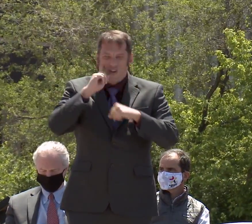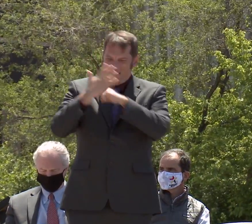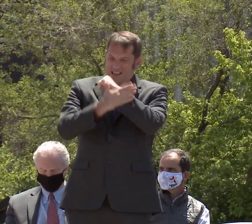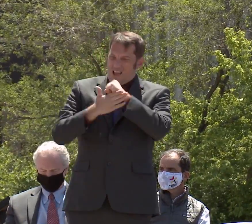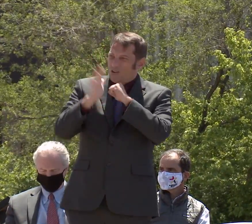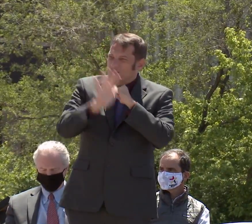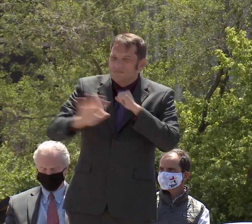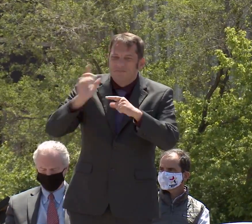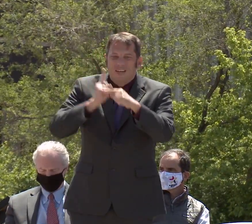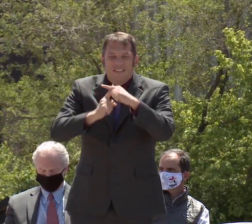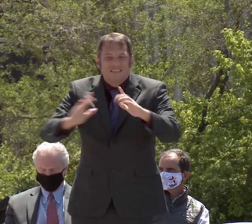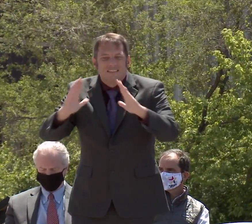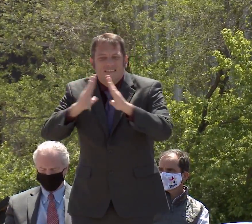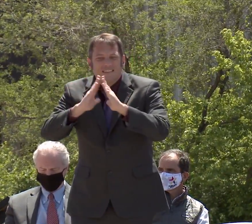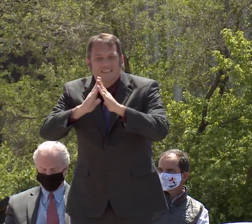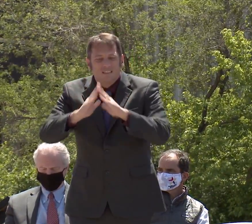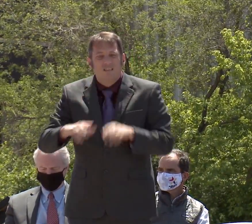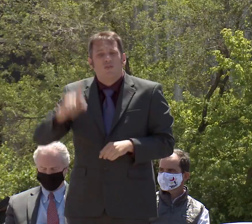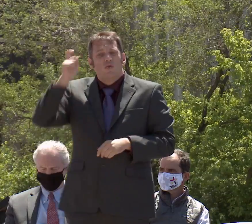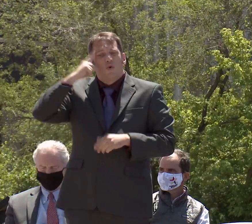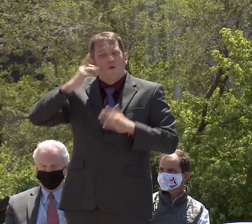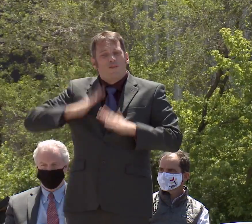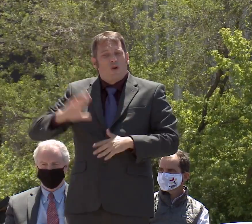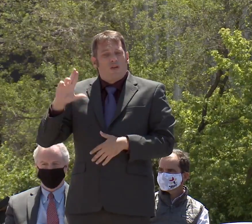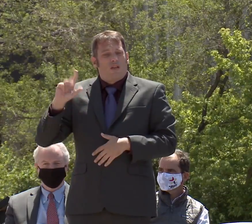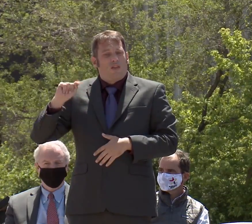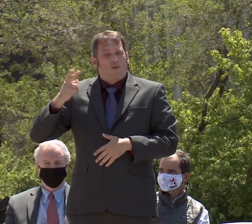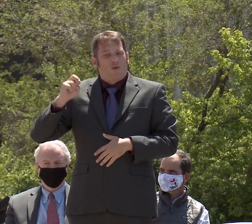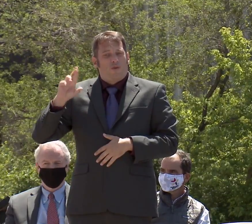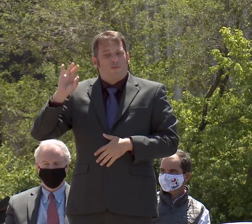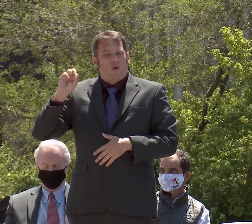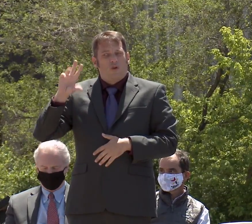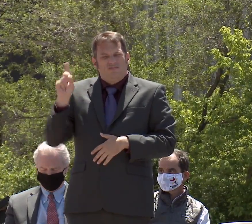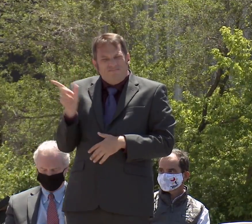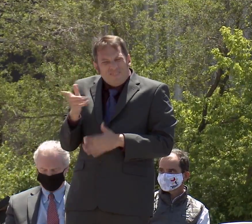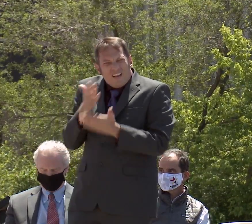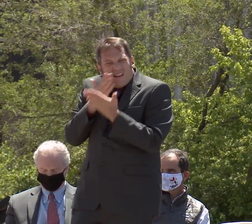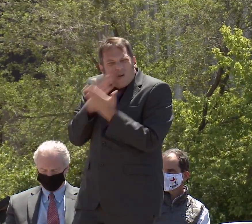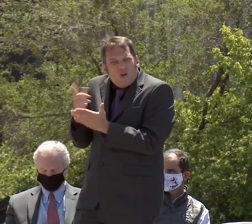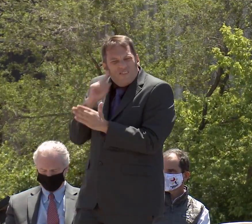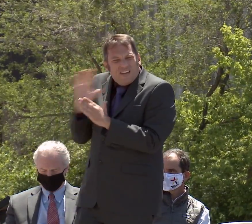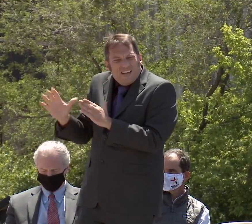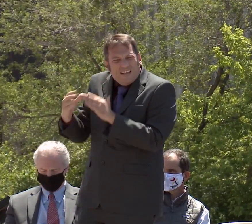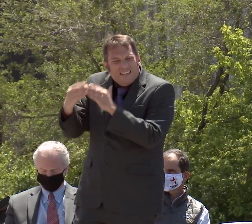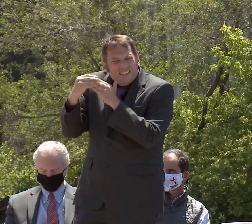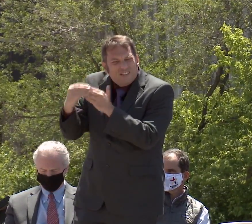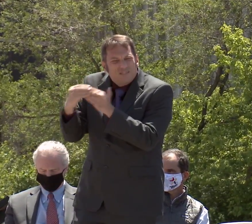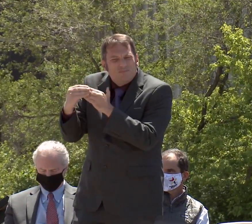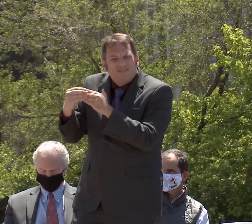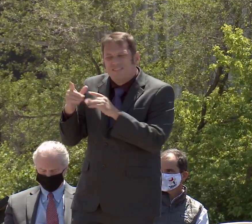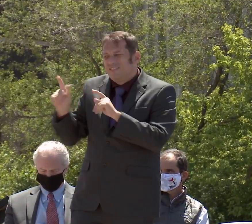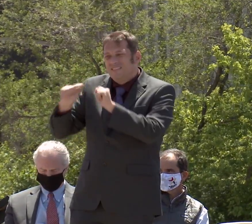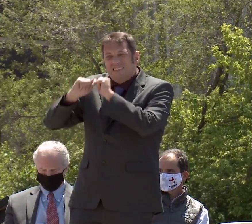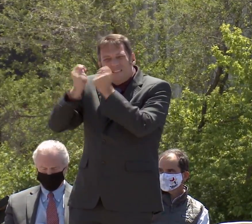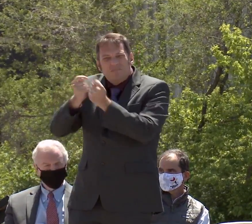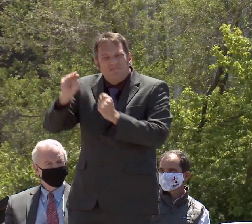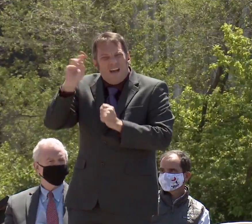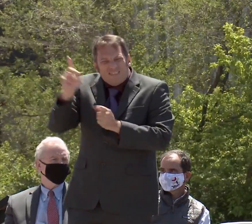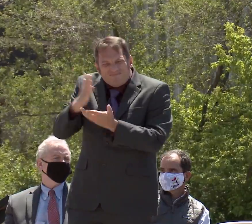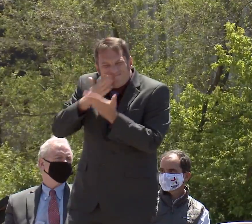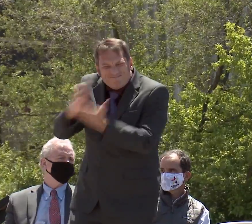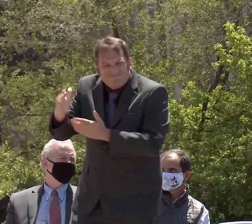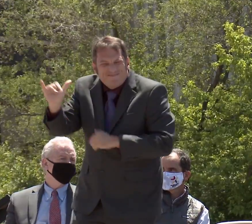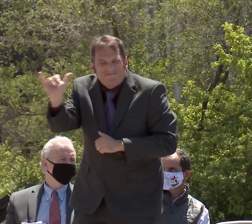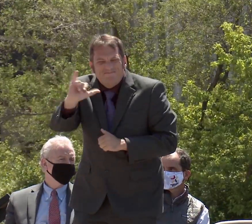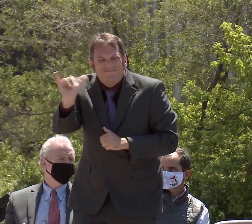and the leadership at the state level for what you've done in partnership with Team Maryland in marshaling these grants from the Environmental